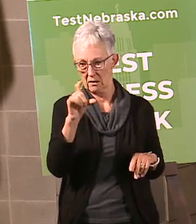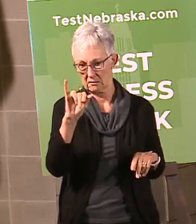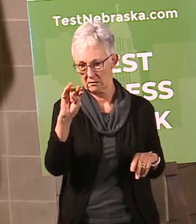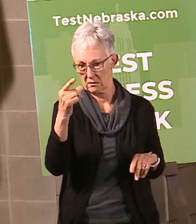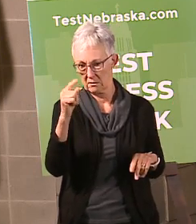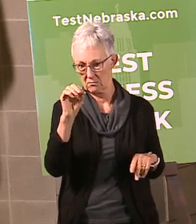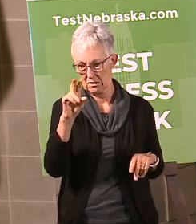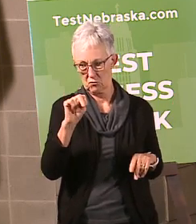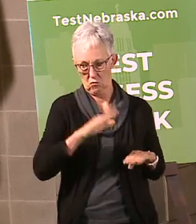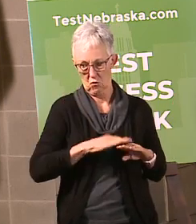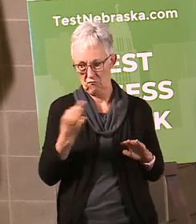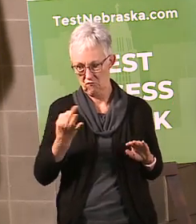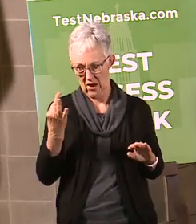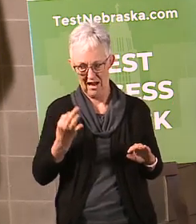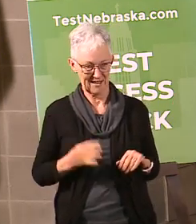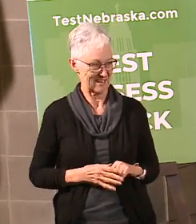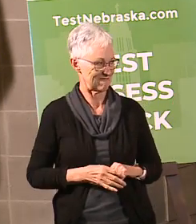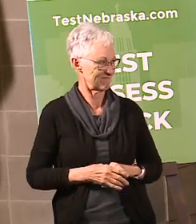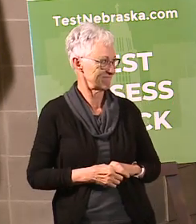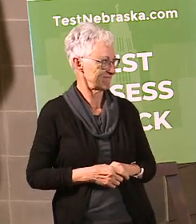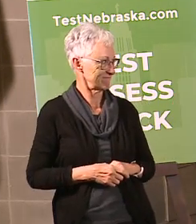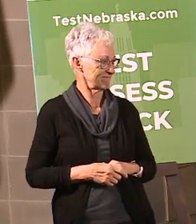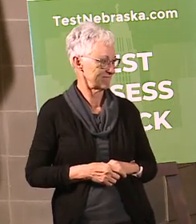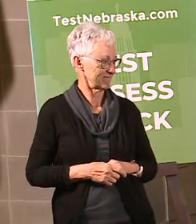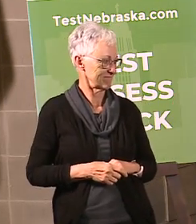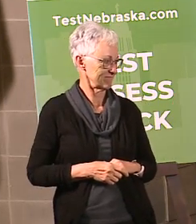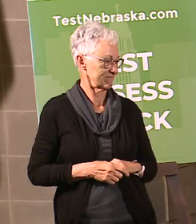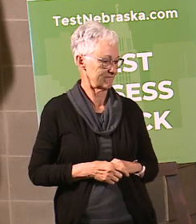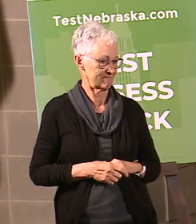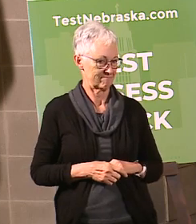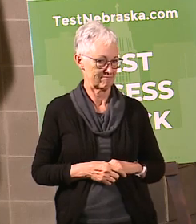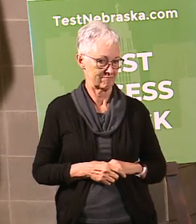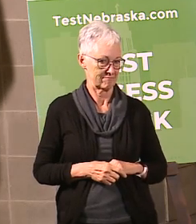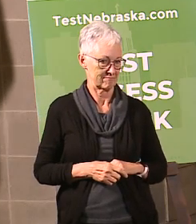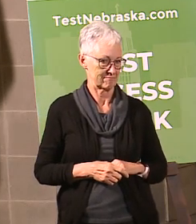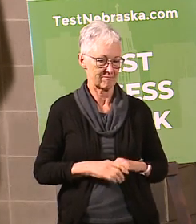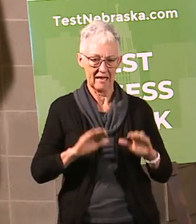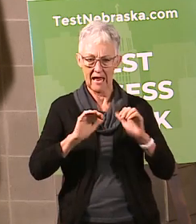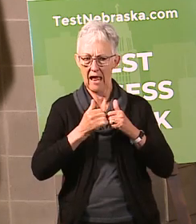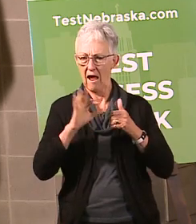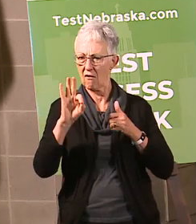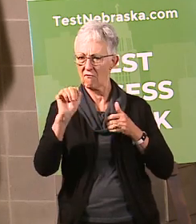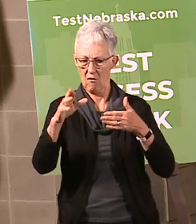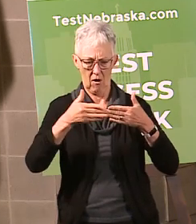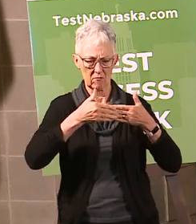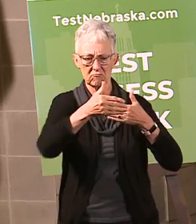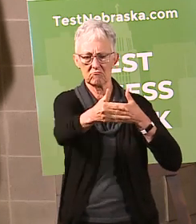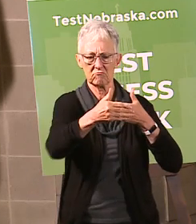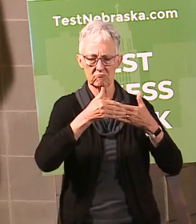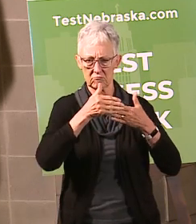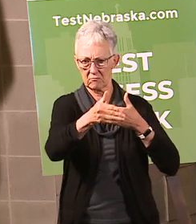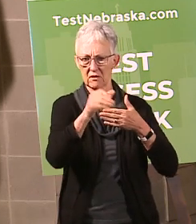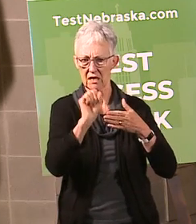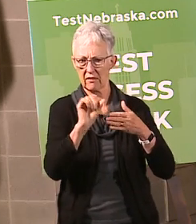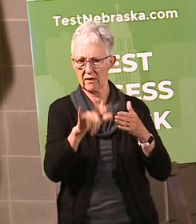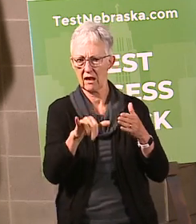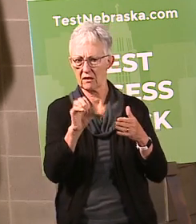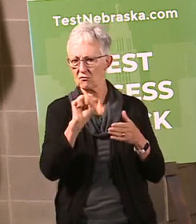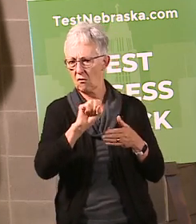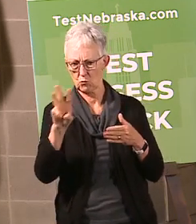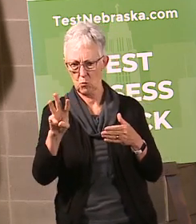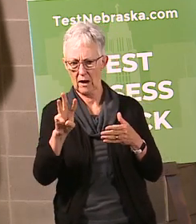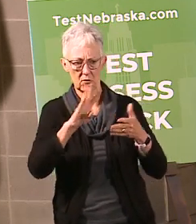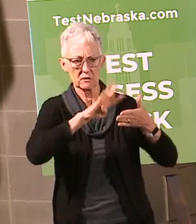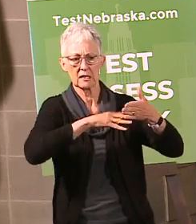around. Also, I just covered this one. How far out does the scheduling software go? Is the no times available